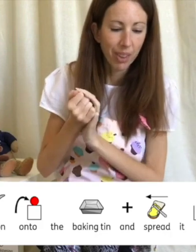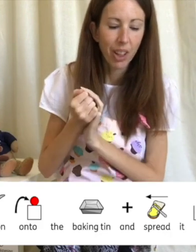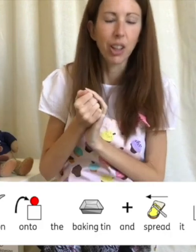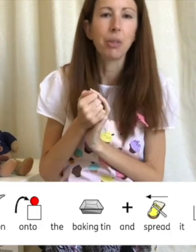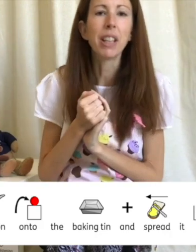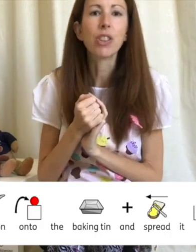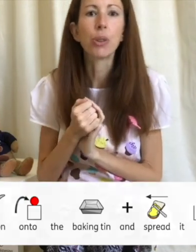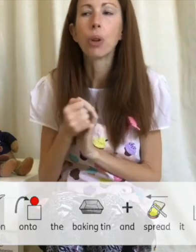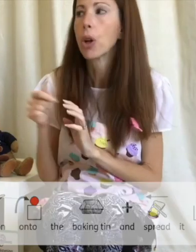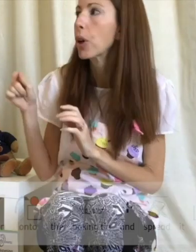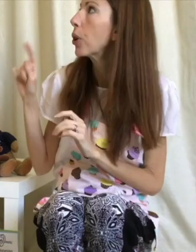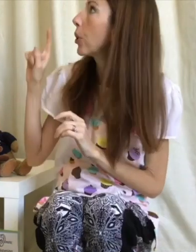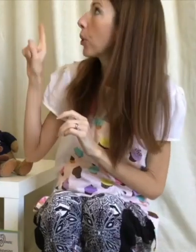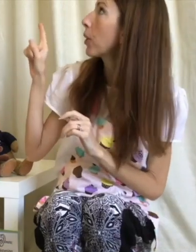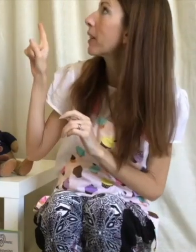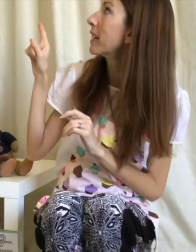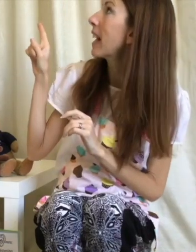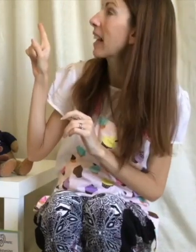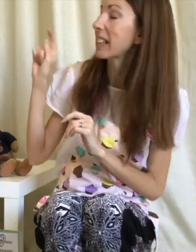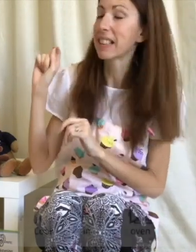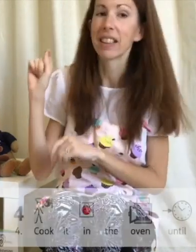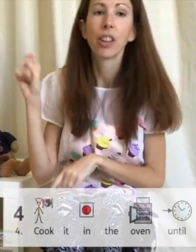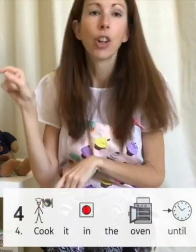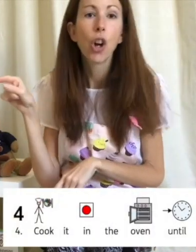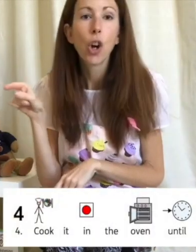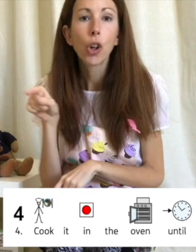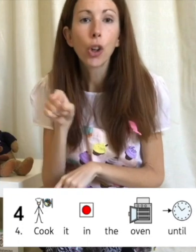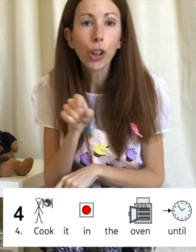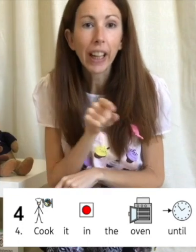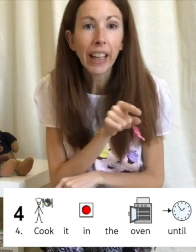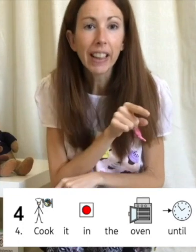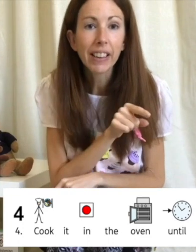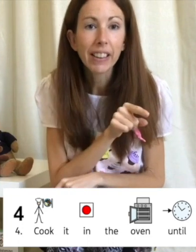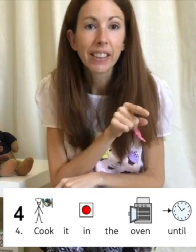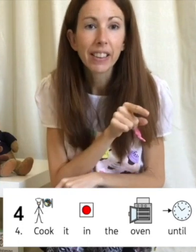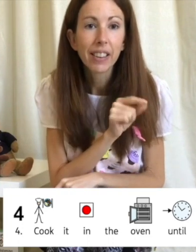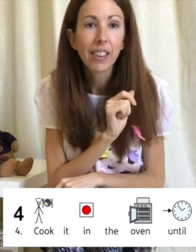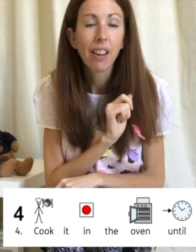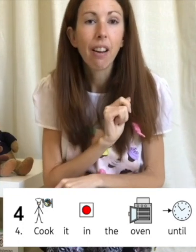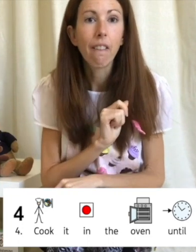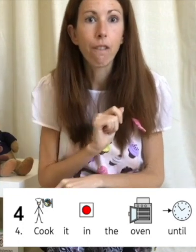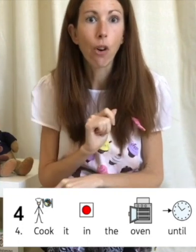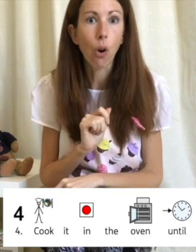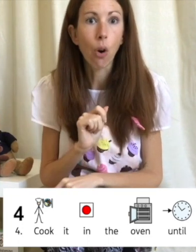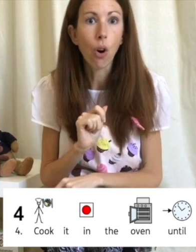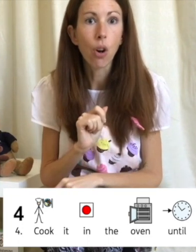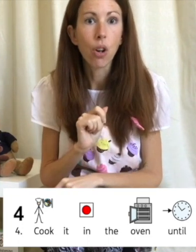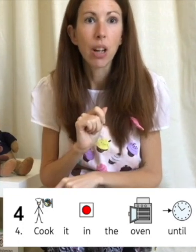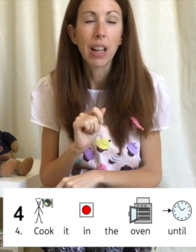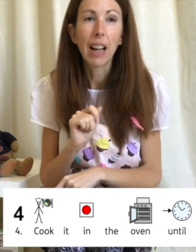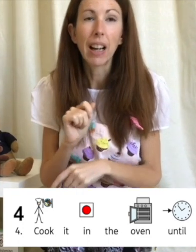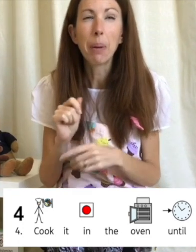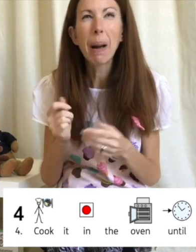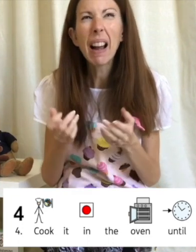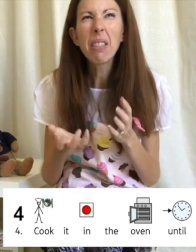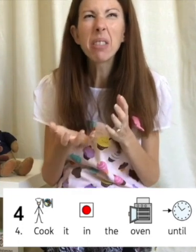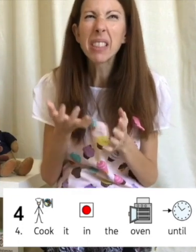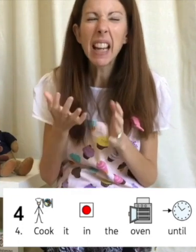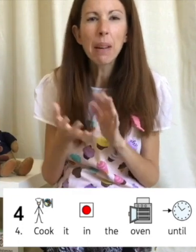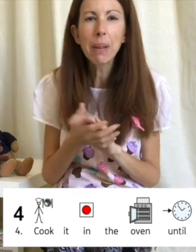You need to next cook it for about 10 minutes